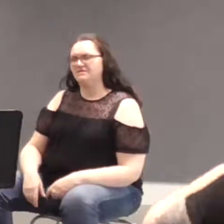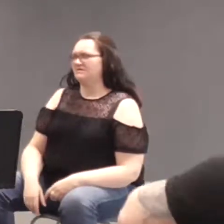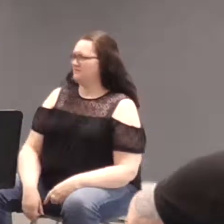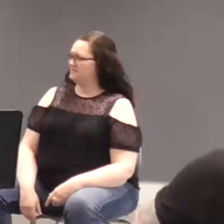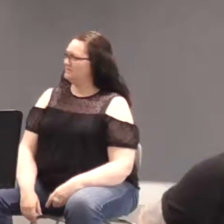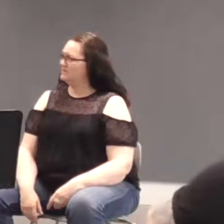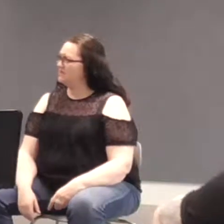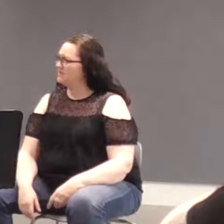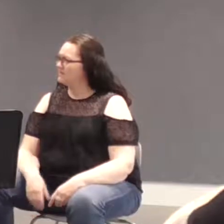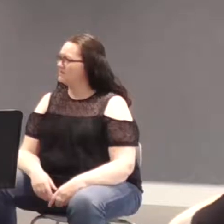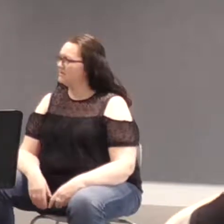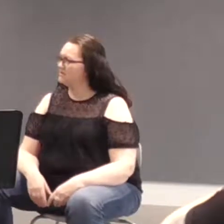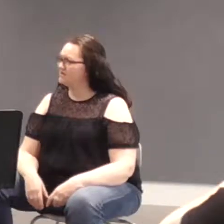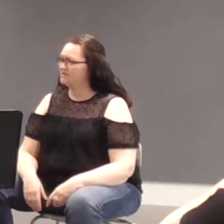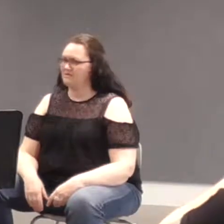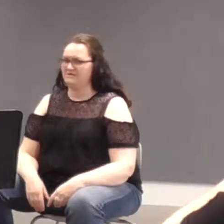strike.